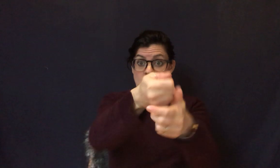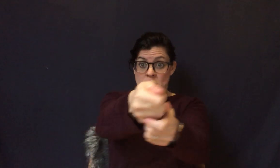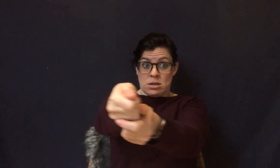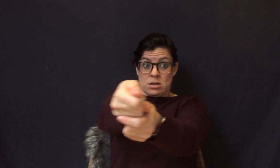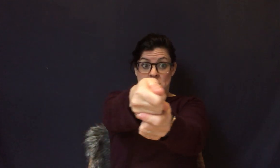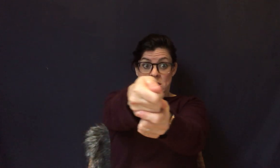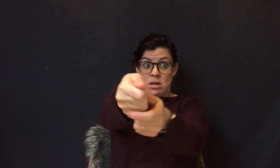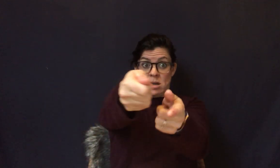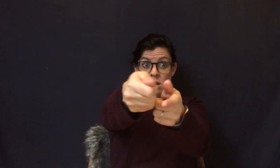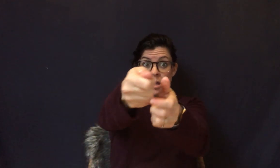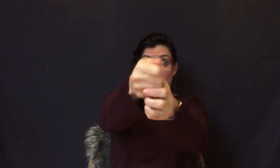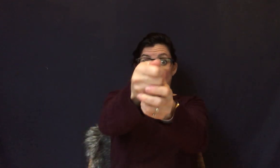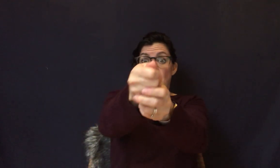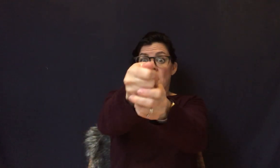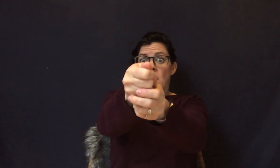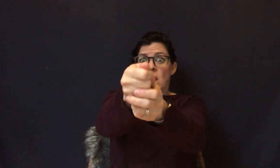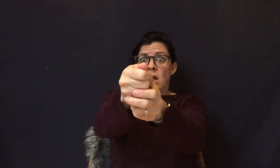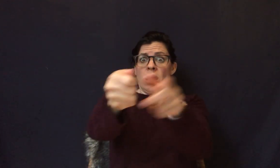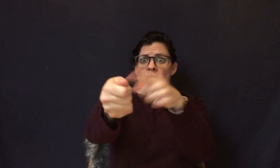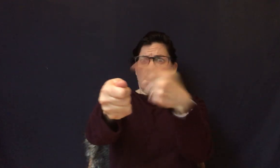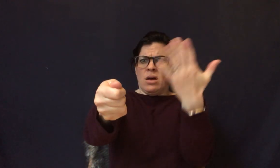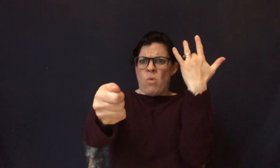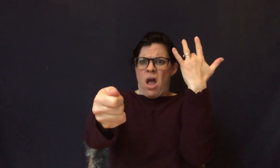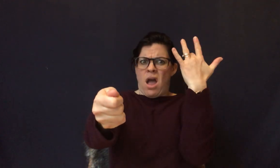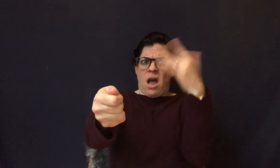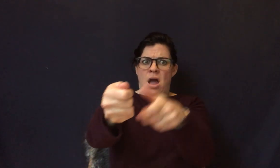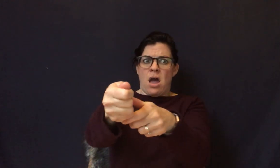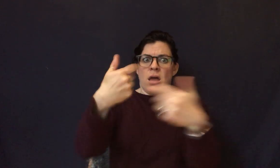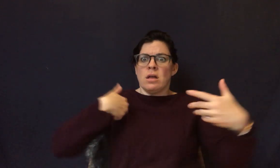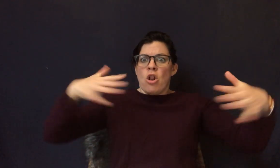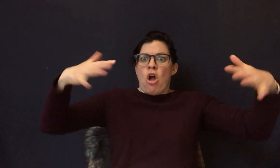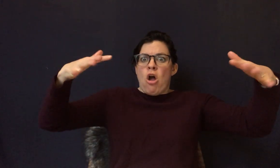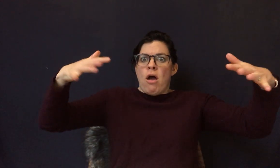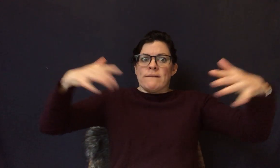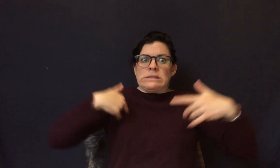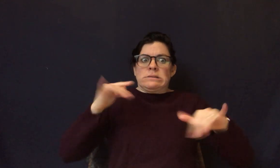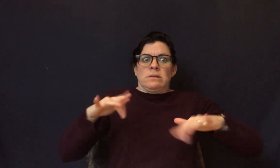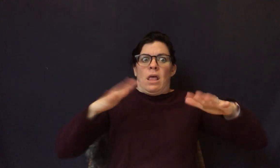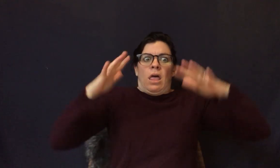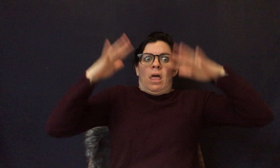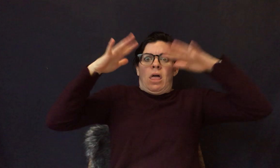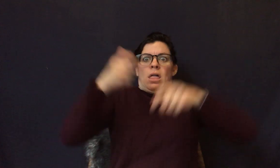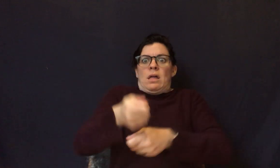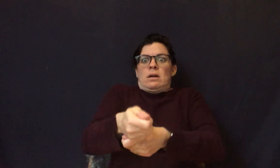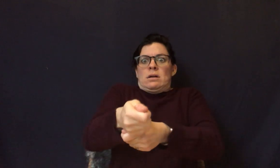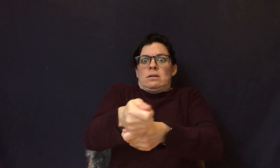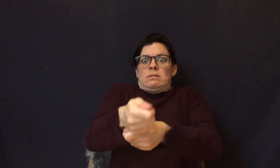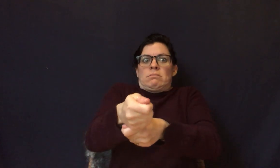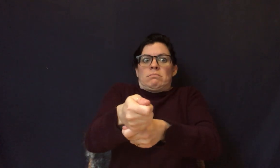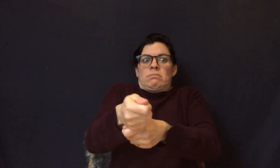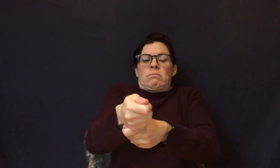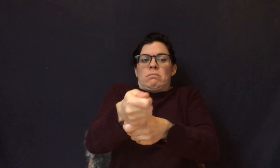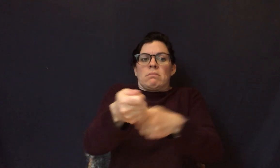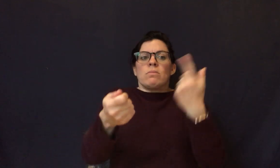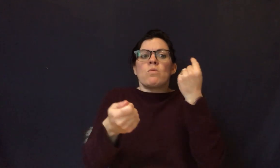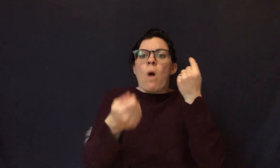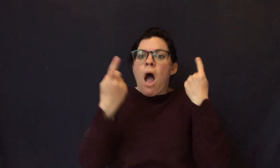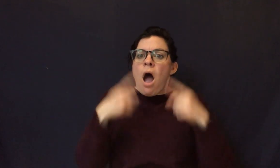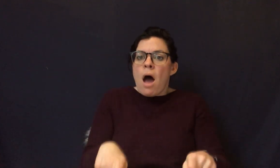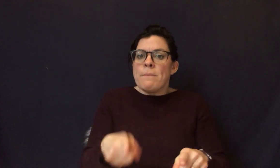or are you carrying it like this, like you're a nervous wreck and you're shaking your body? Yeah. You Probably should. gonna, yeah, so you're shaking your body. So the next